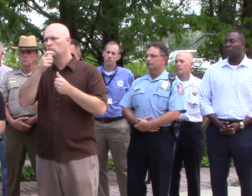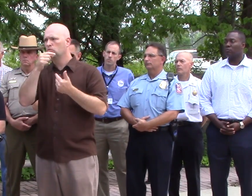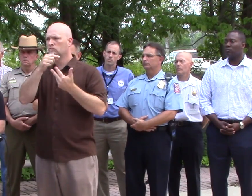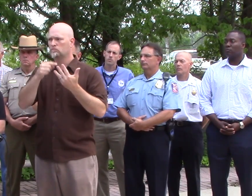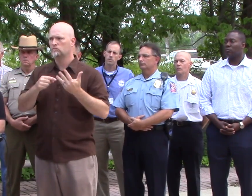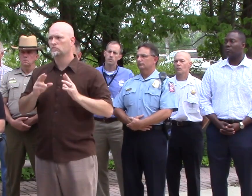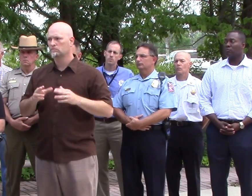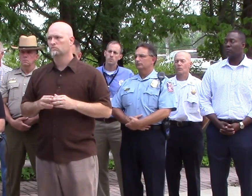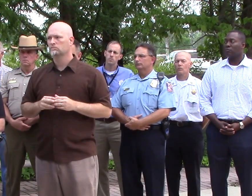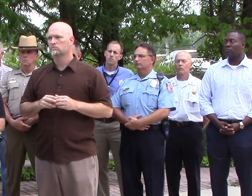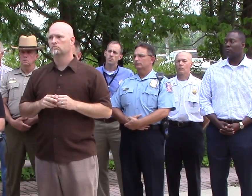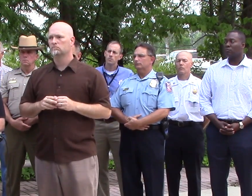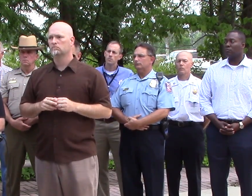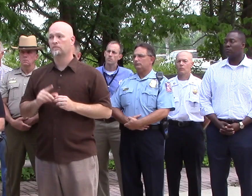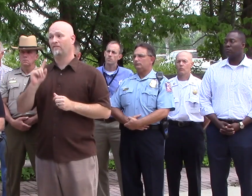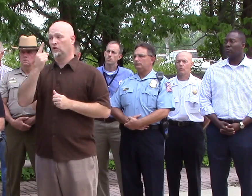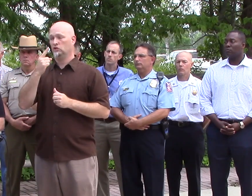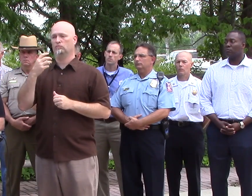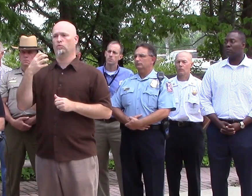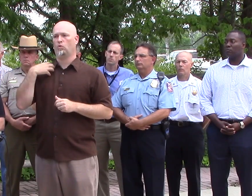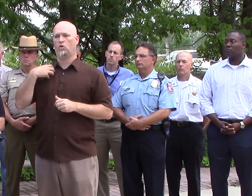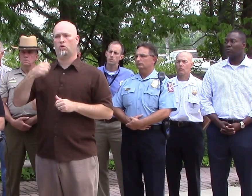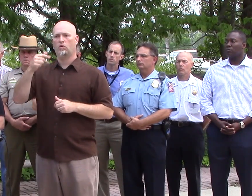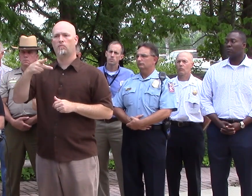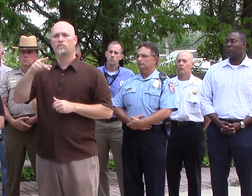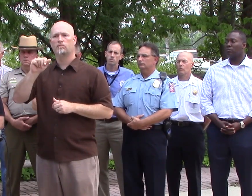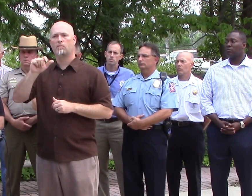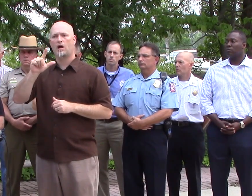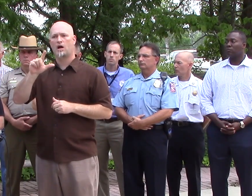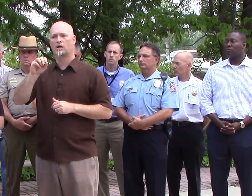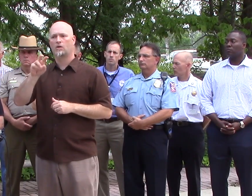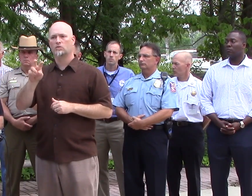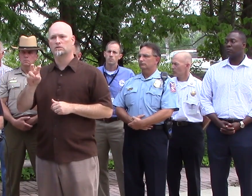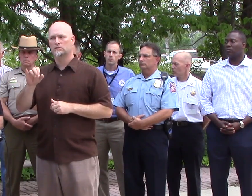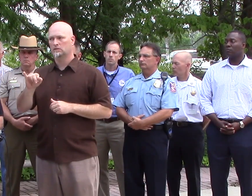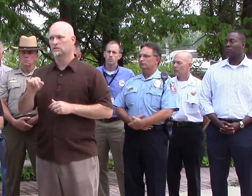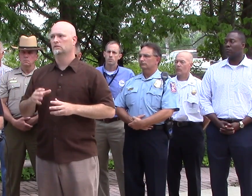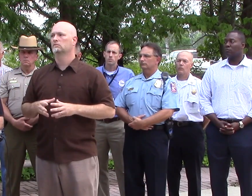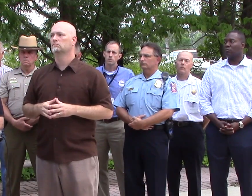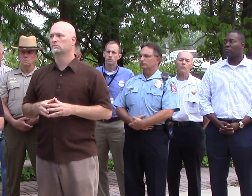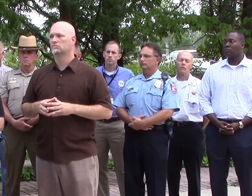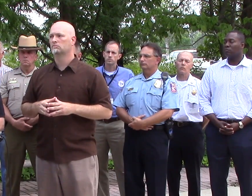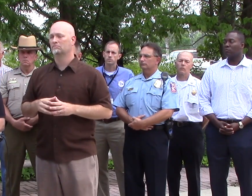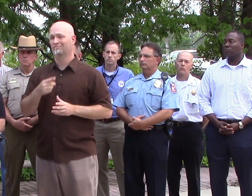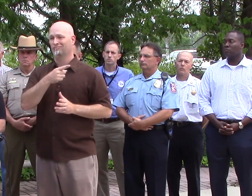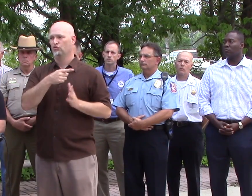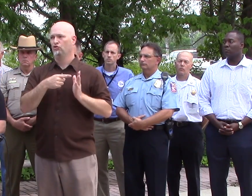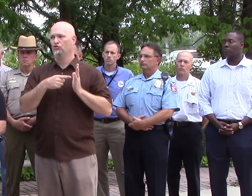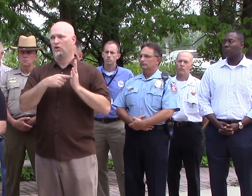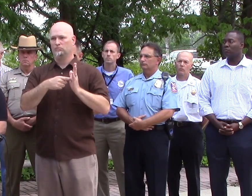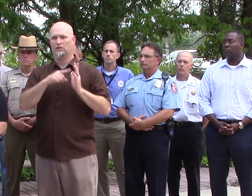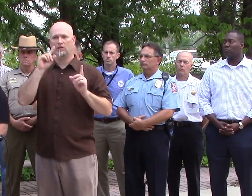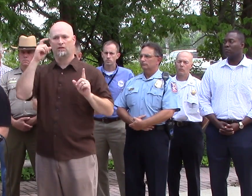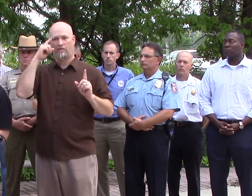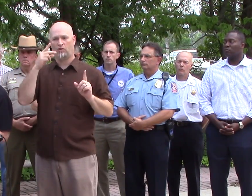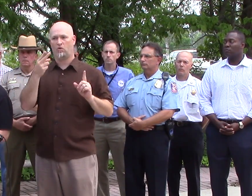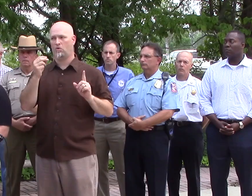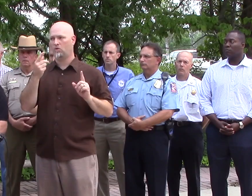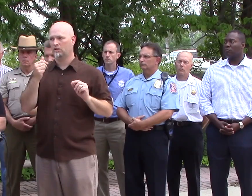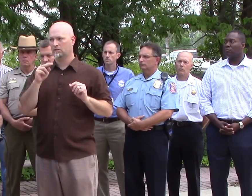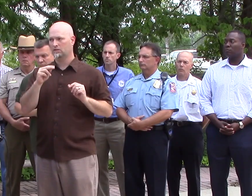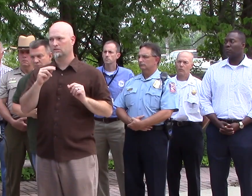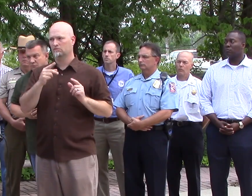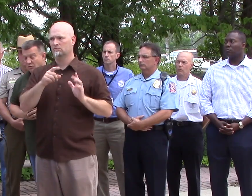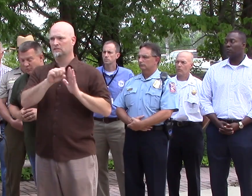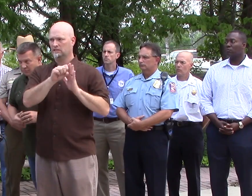Colonel Palazzi from the Maryland State Police Superintendent. He's representing Governor Hogan in the state here. They've been tremendous partners. So if you could like to say a few